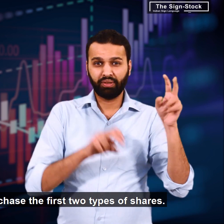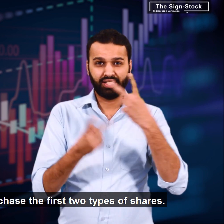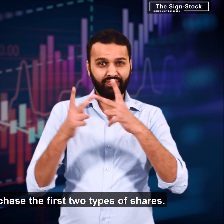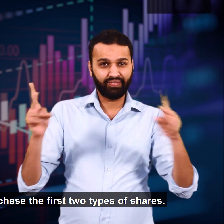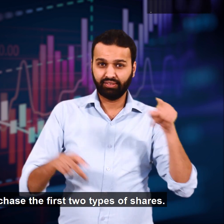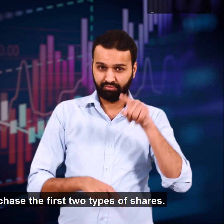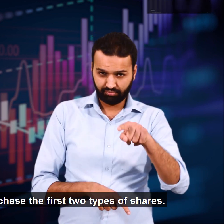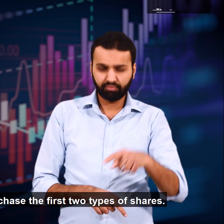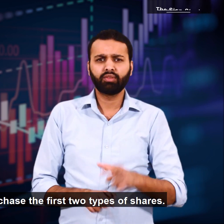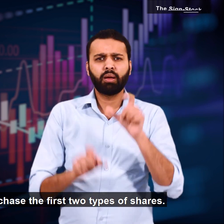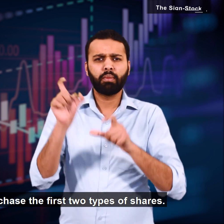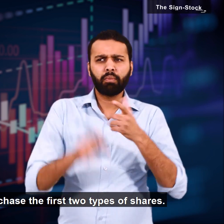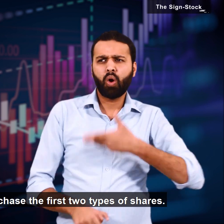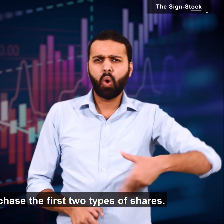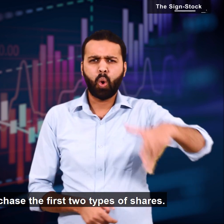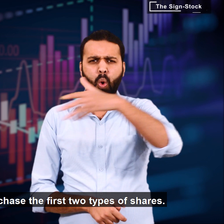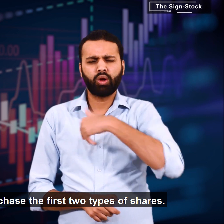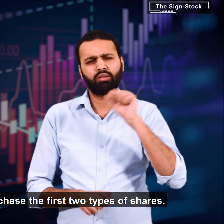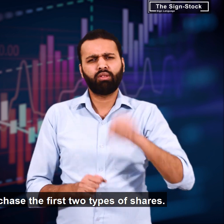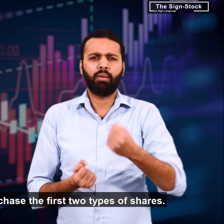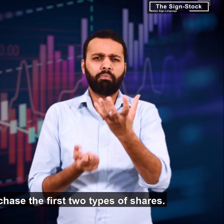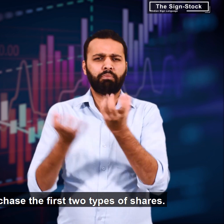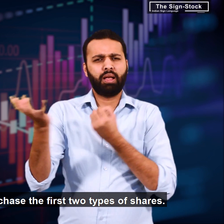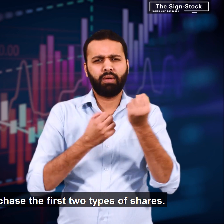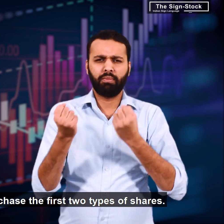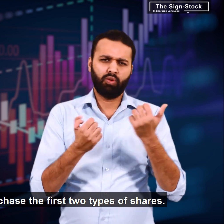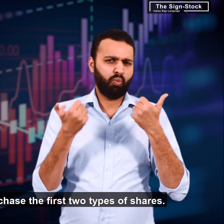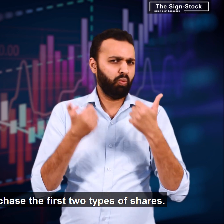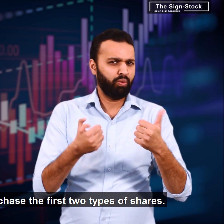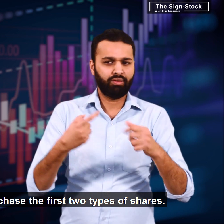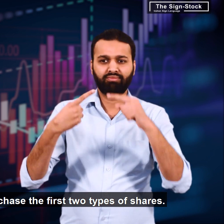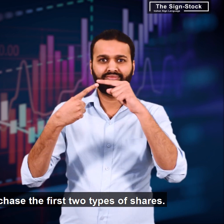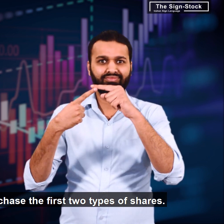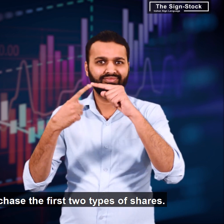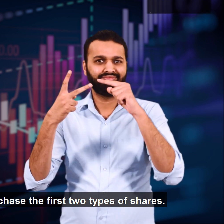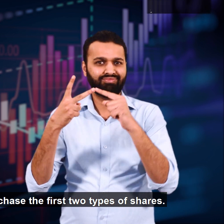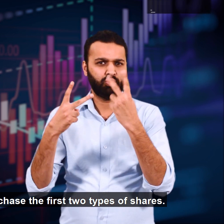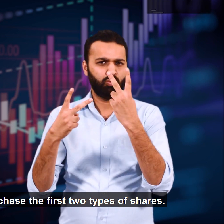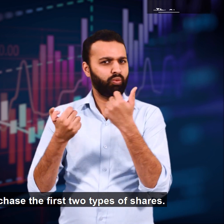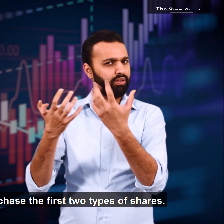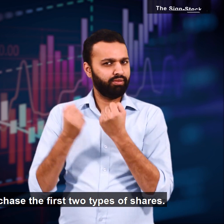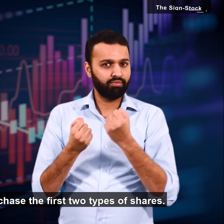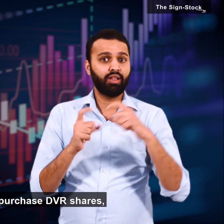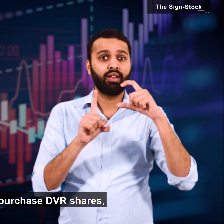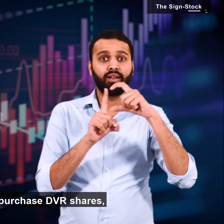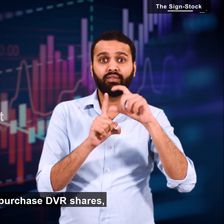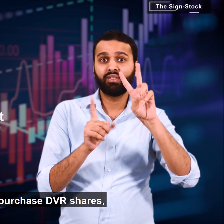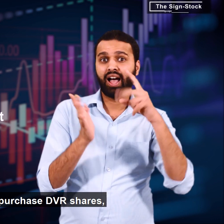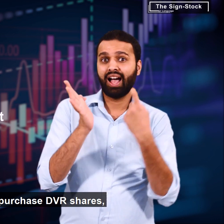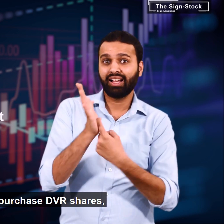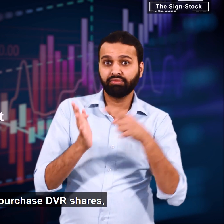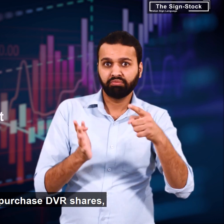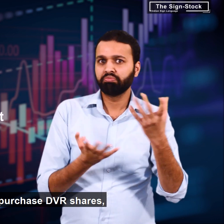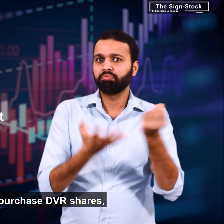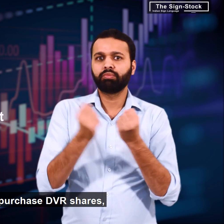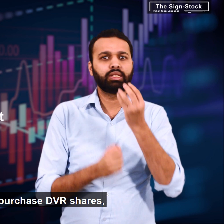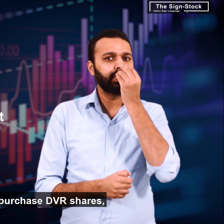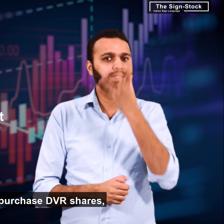Out of these, people can purchase the first 2 types of shares. It is not easy to purchase